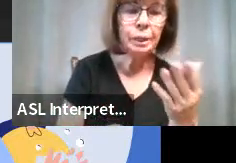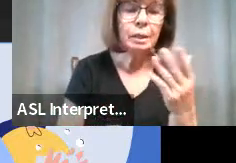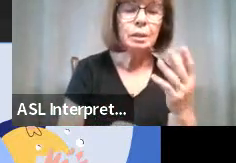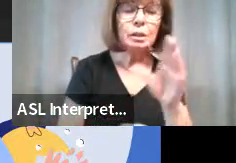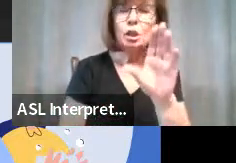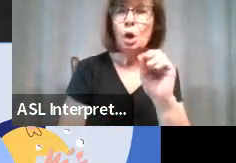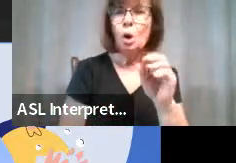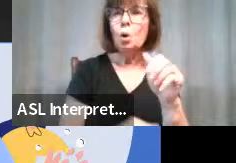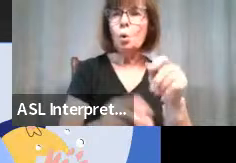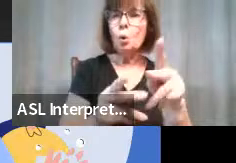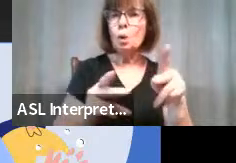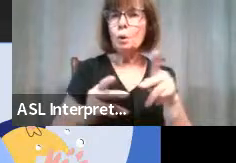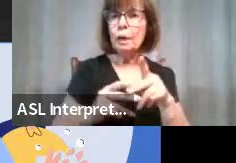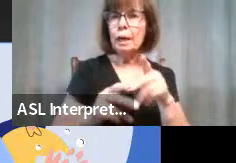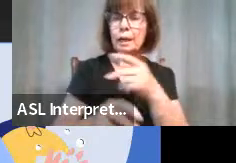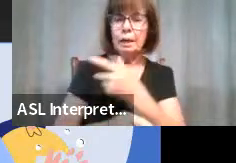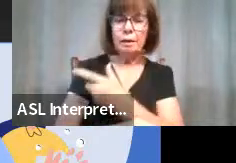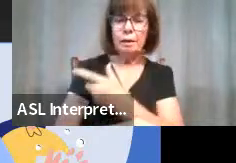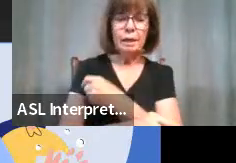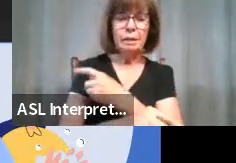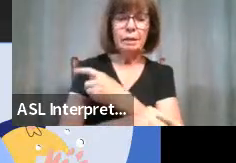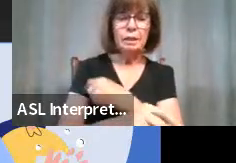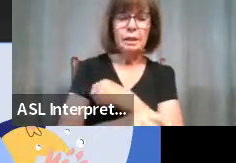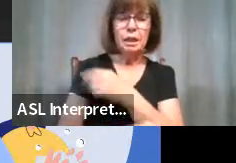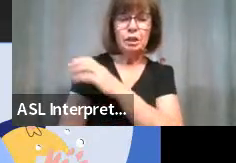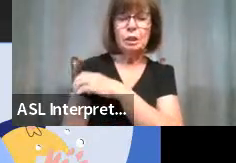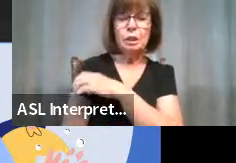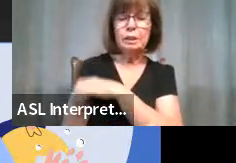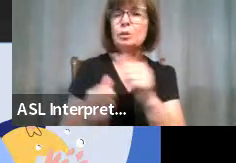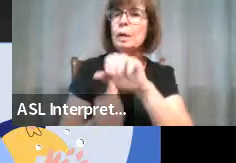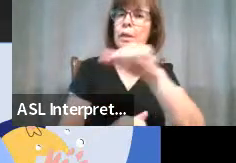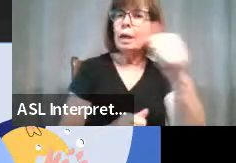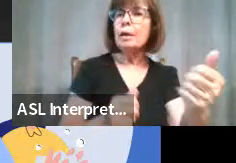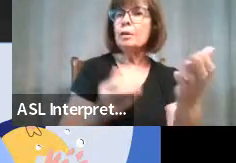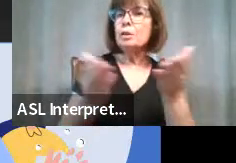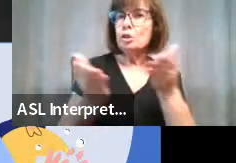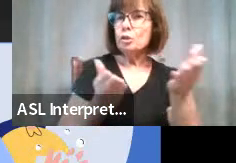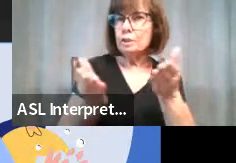the themes we have, and the strategies we are moving forward with is